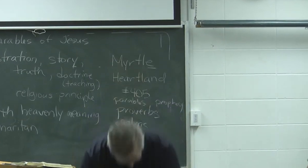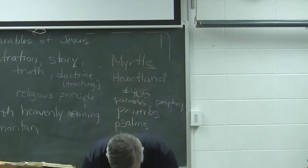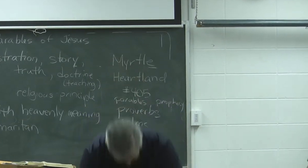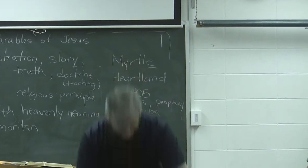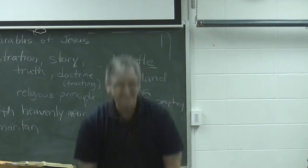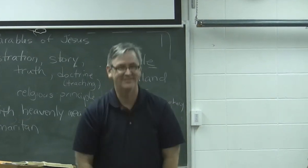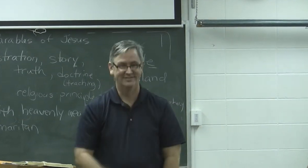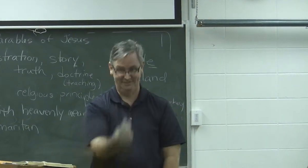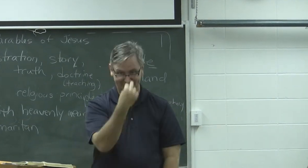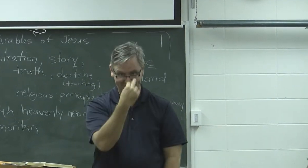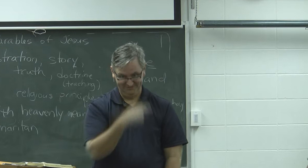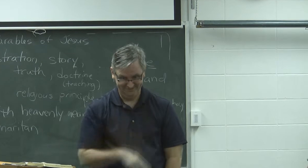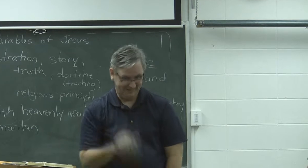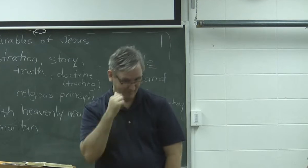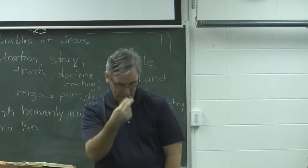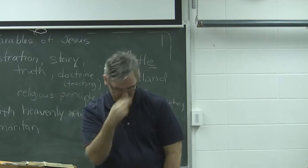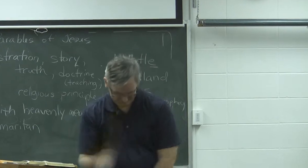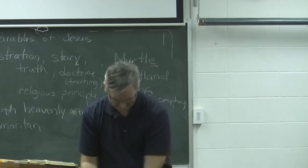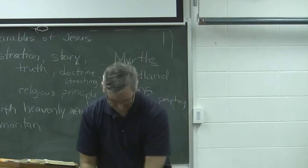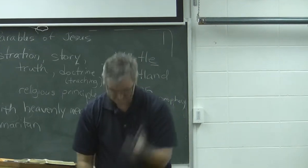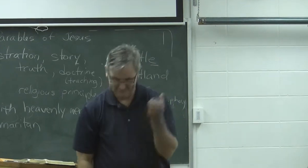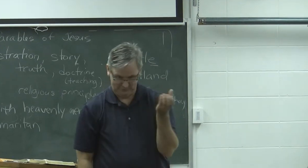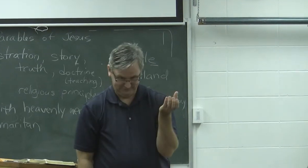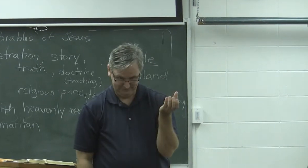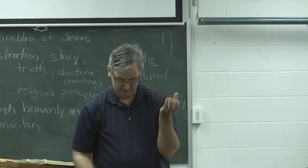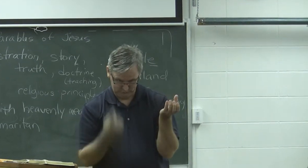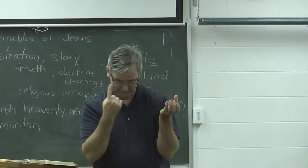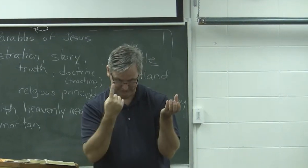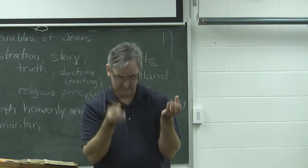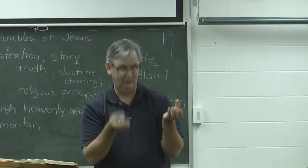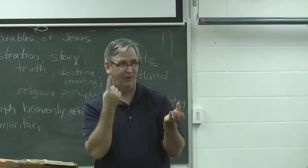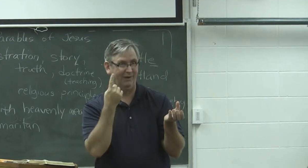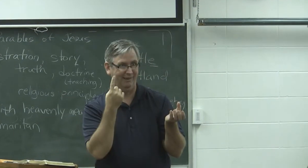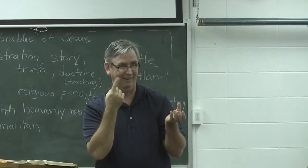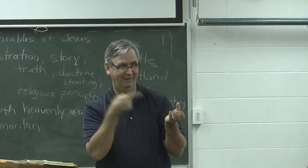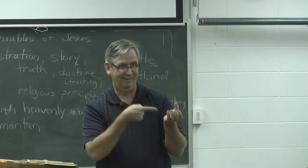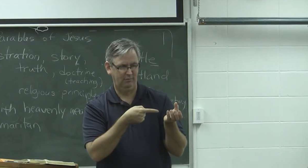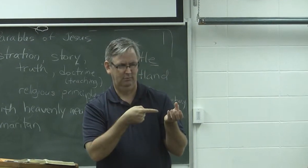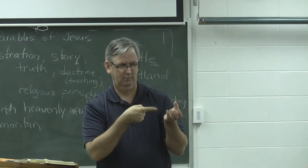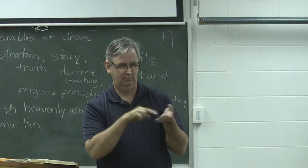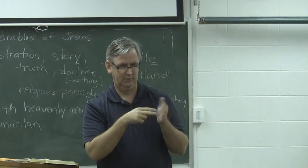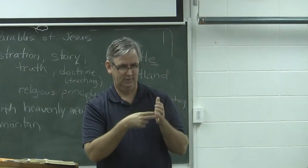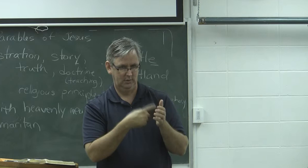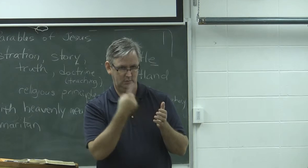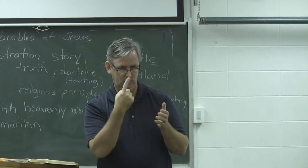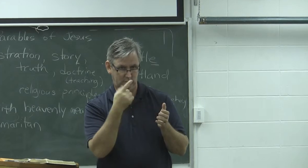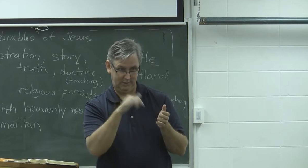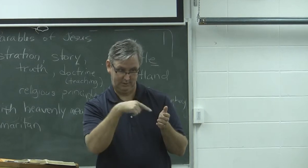2 apples. You see 1 apple? How many apples is that? 1. That's 1 apple. What